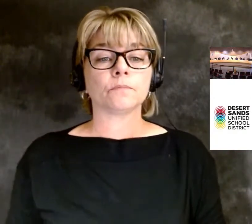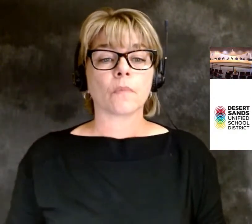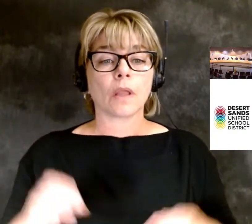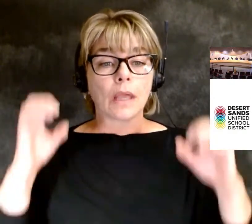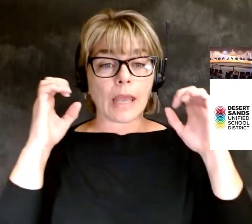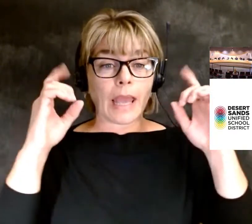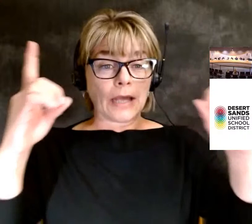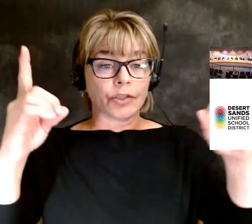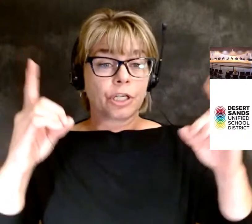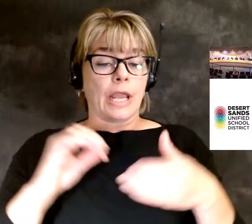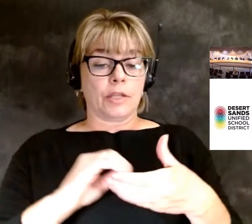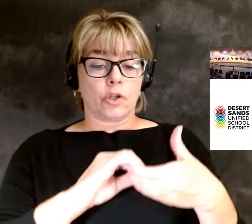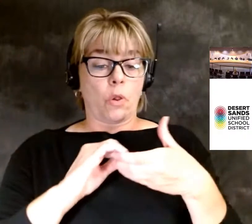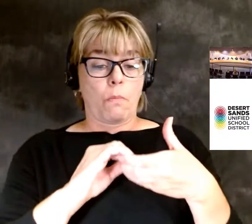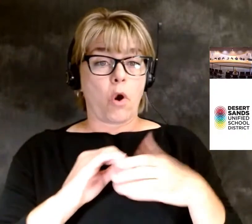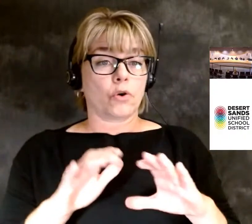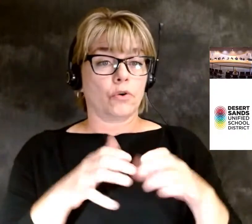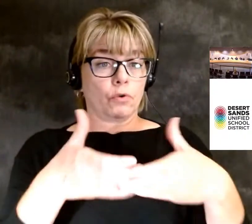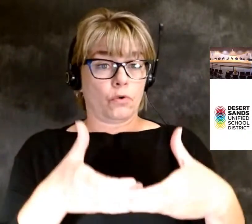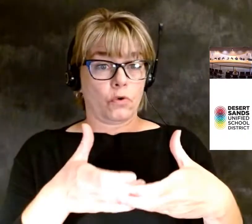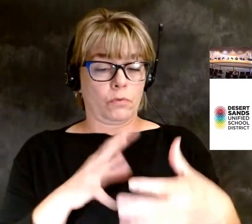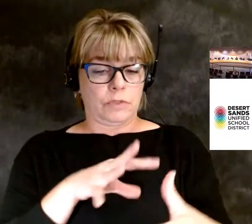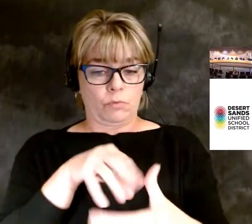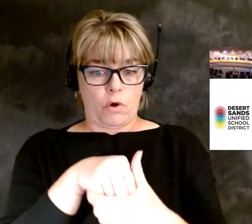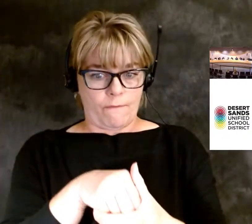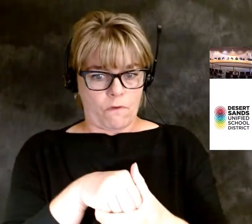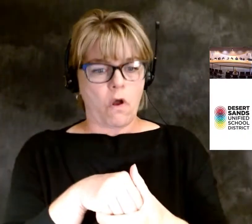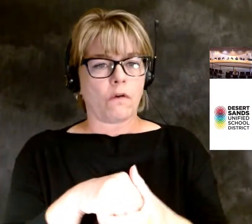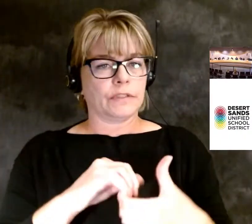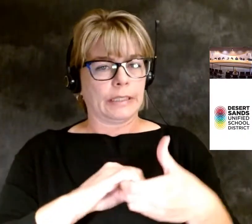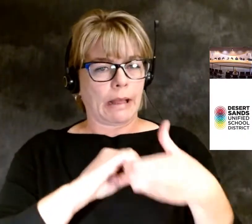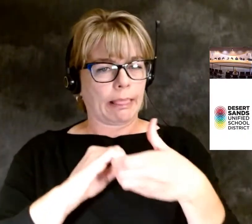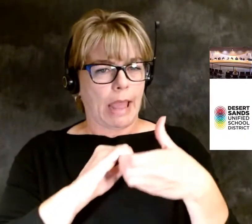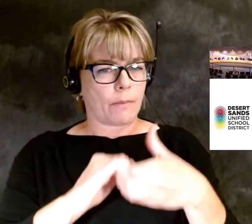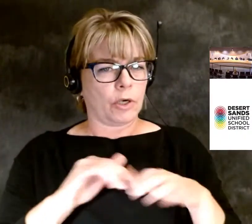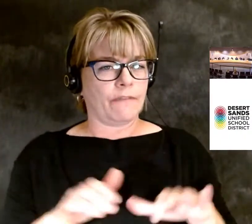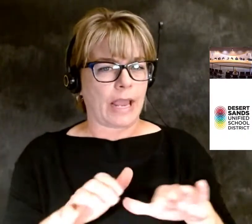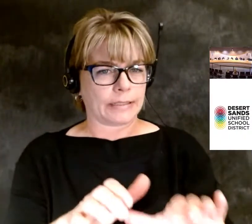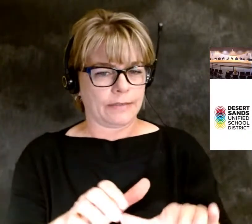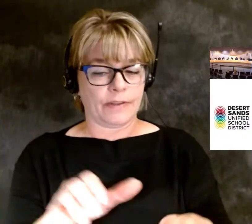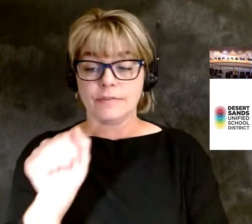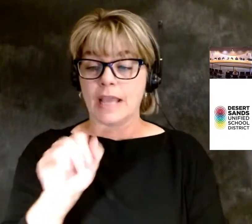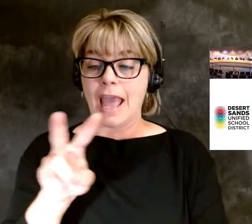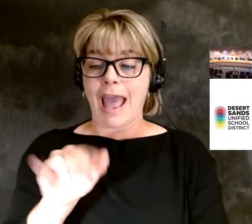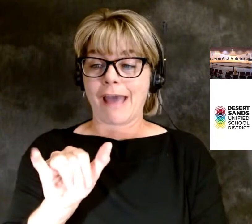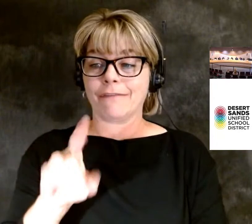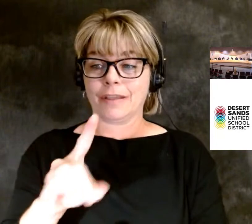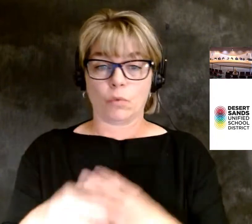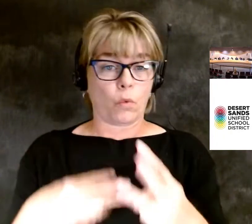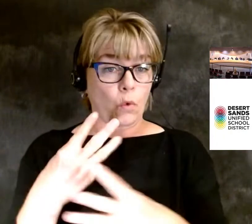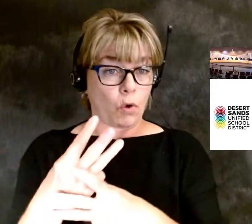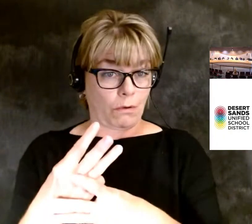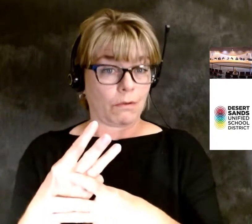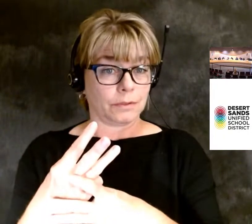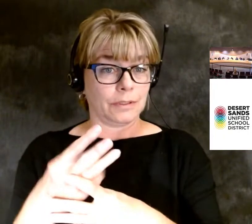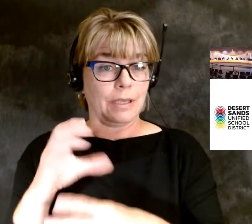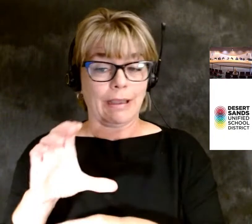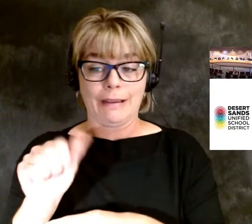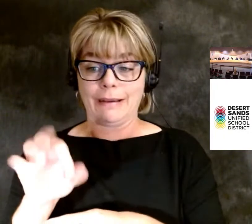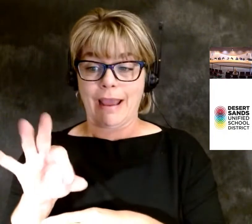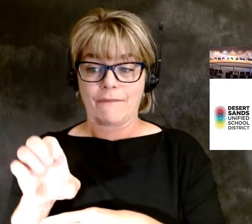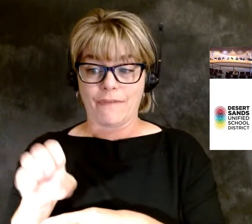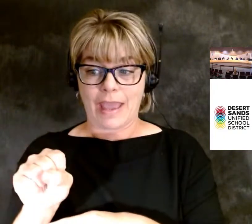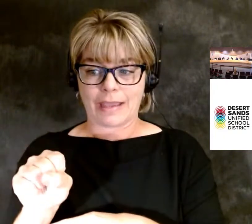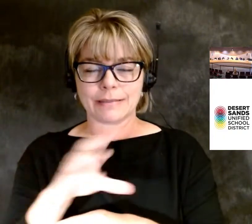Educational partner groups participated in collaborative activities such as AVID World Cafes and structured collaborative groups where